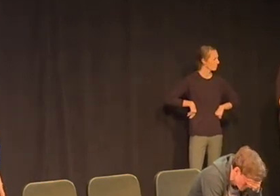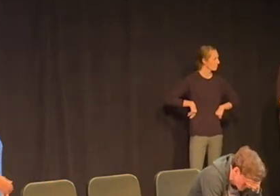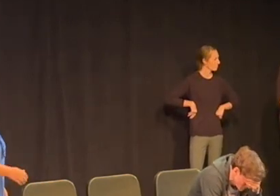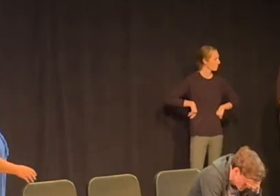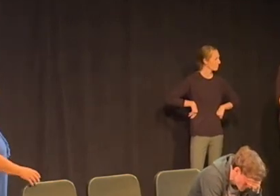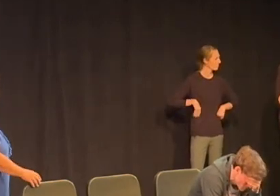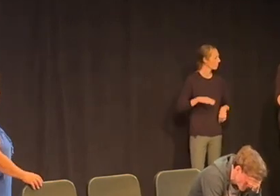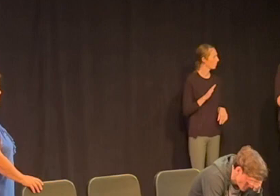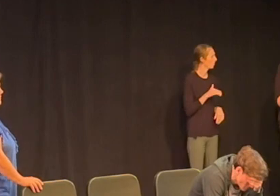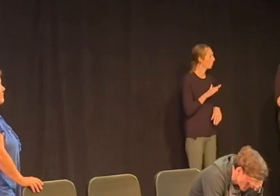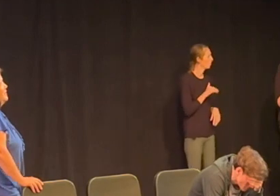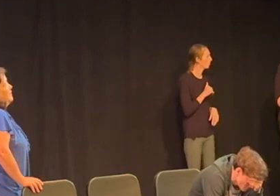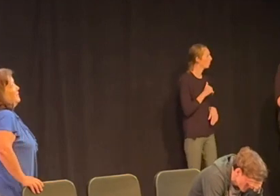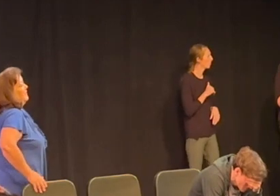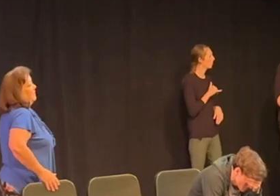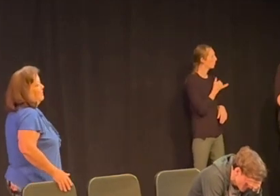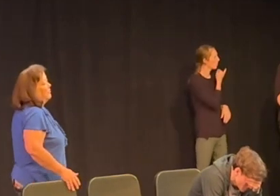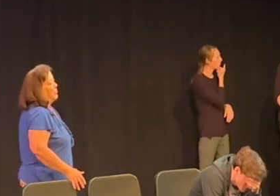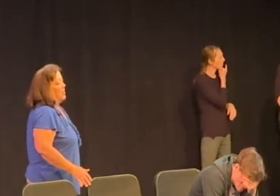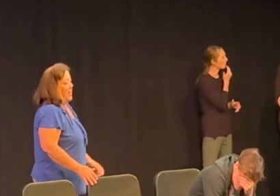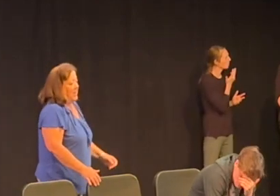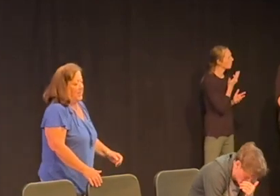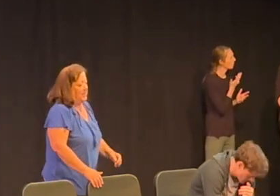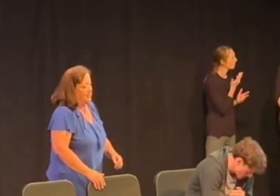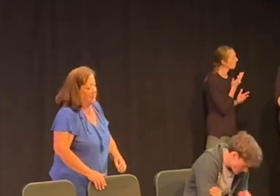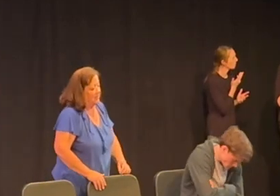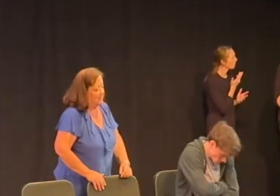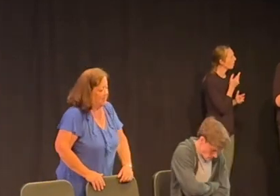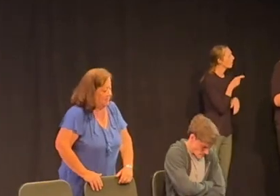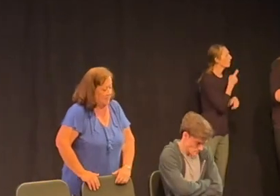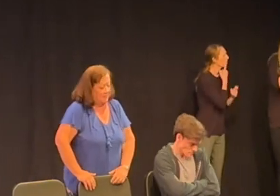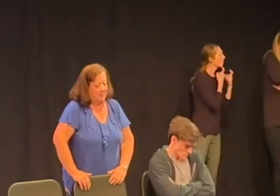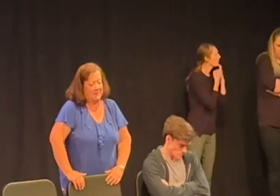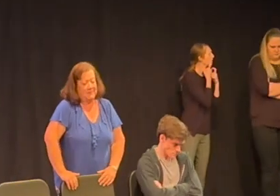The matter? Are you crying?